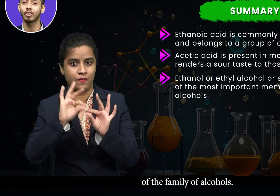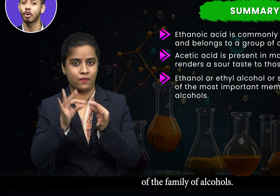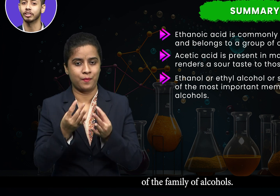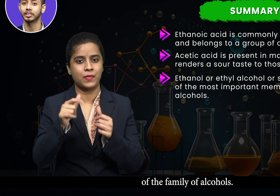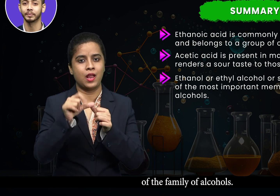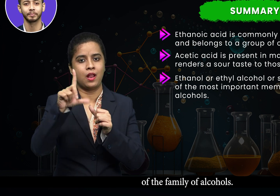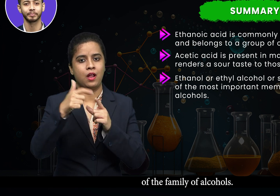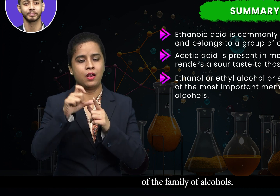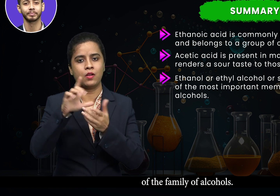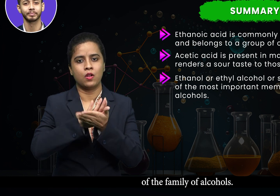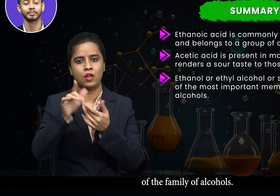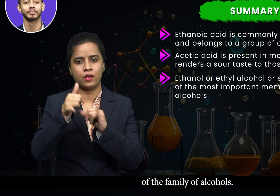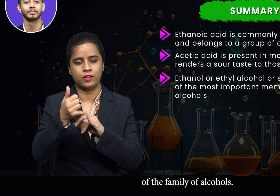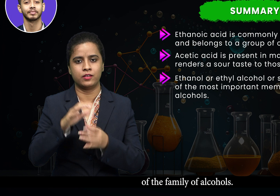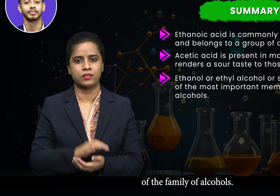of alcohols.